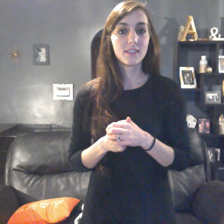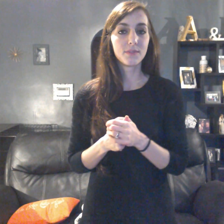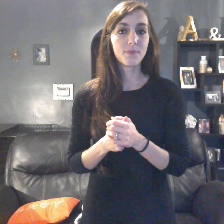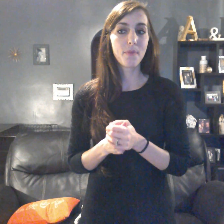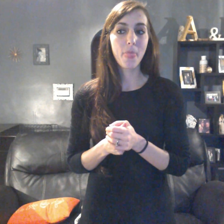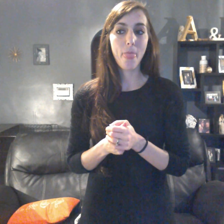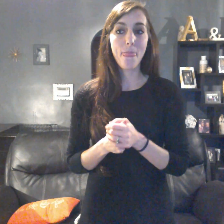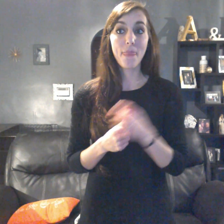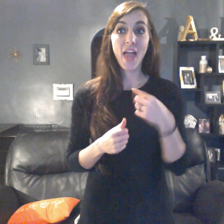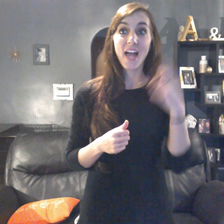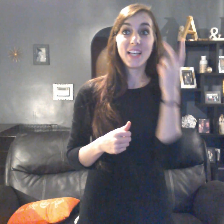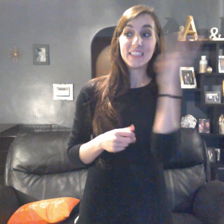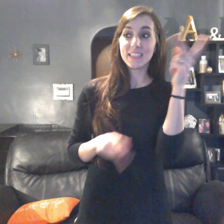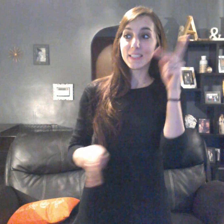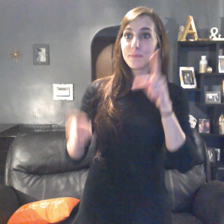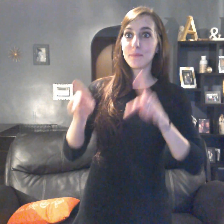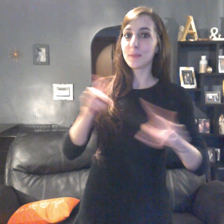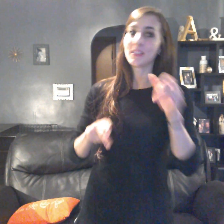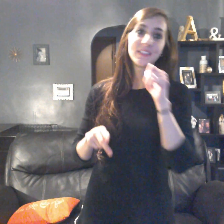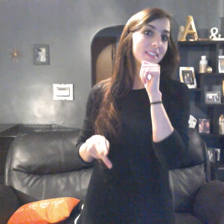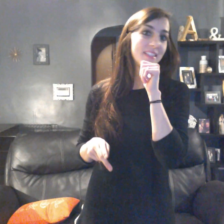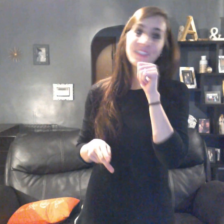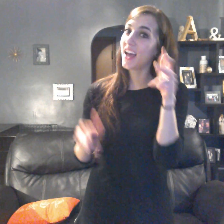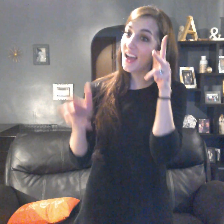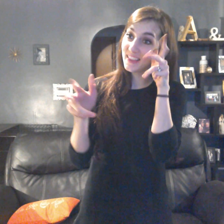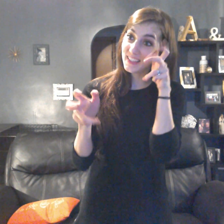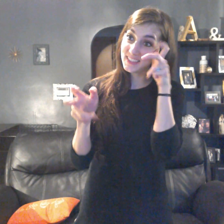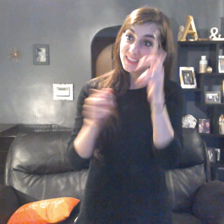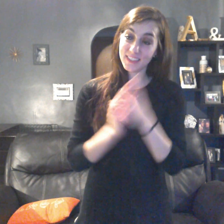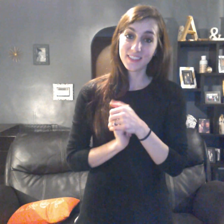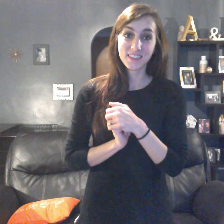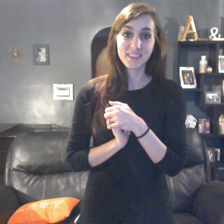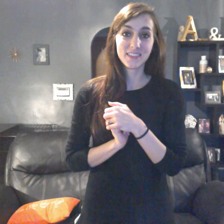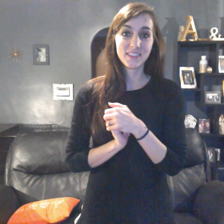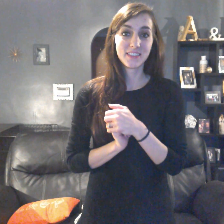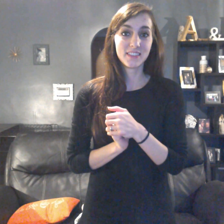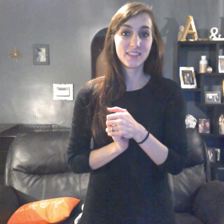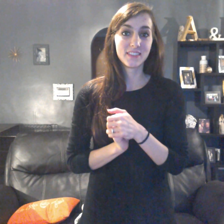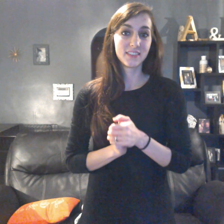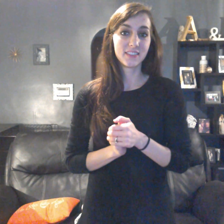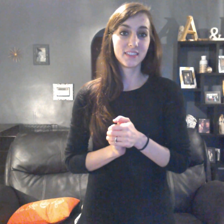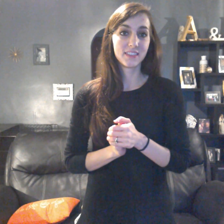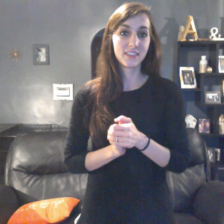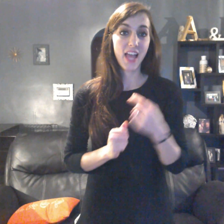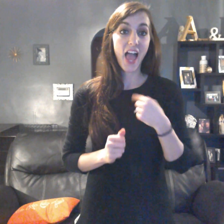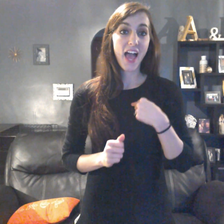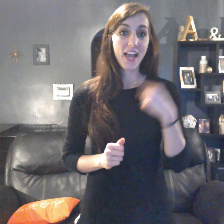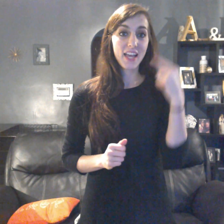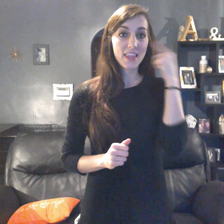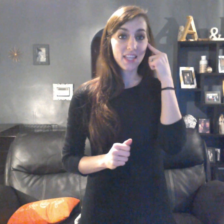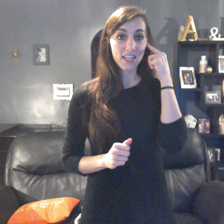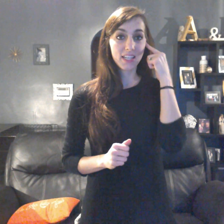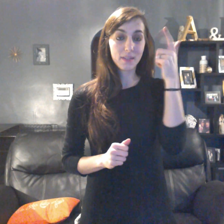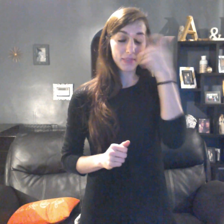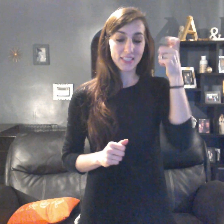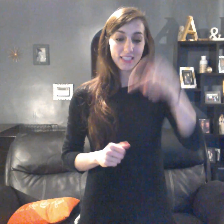I see people not listening. Okay. I think because this is brand new and it's the